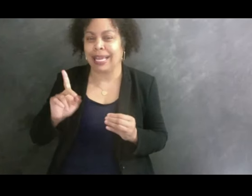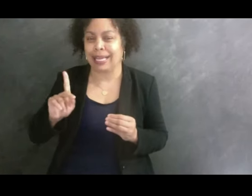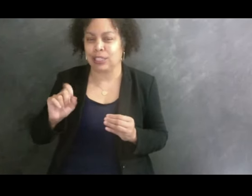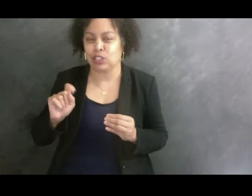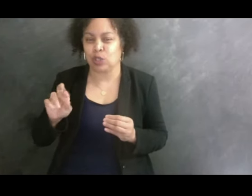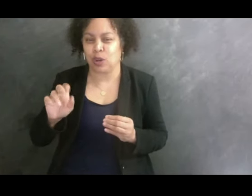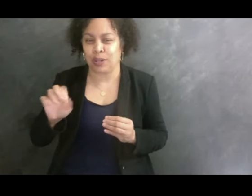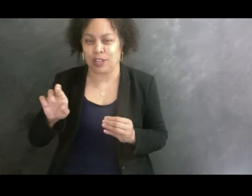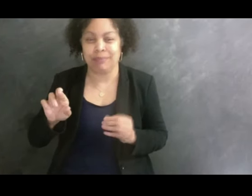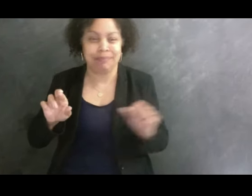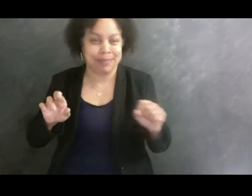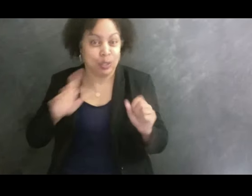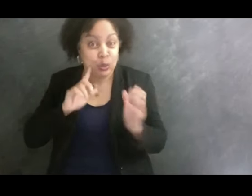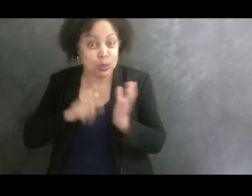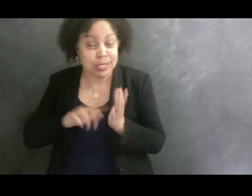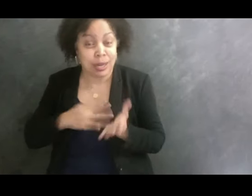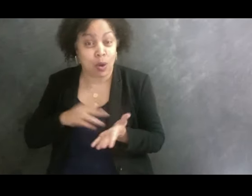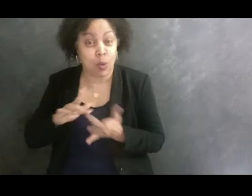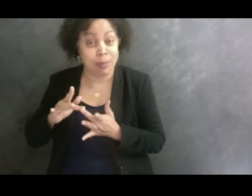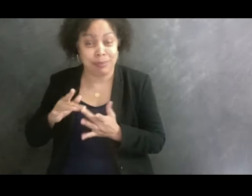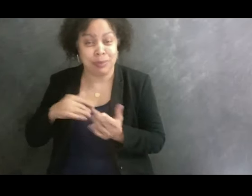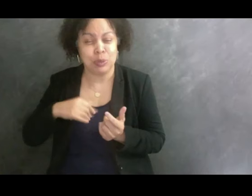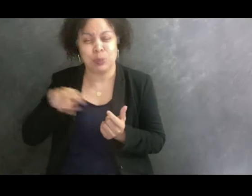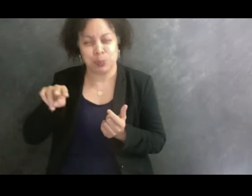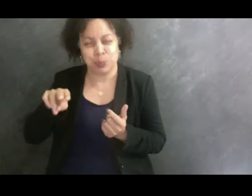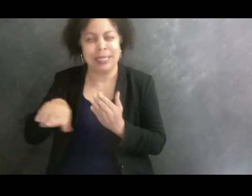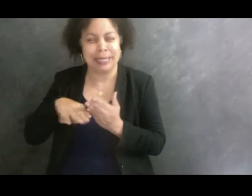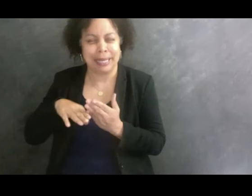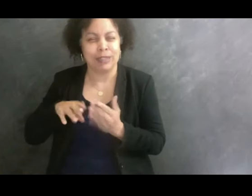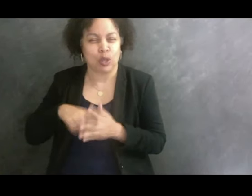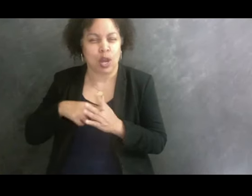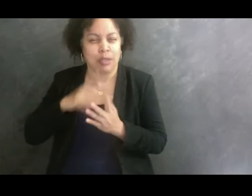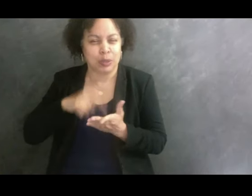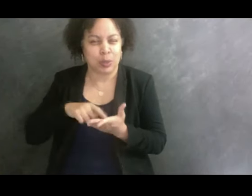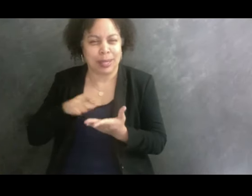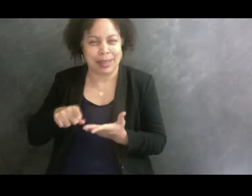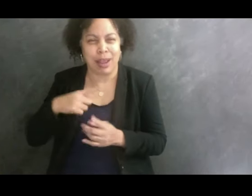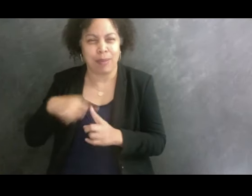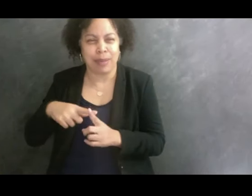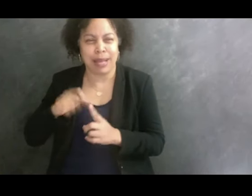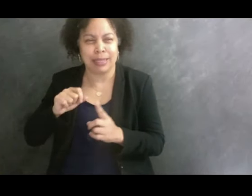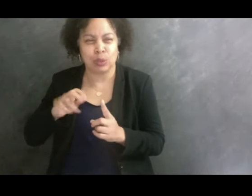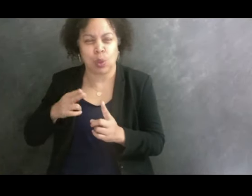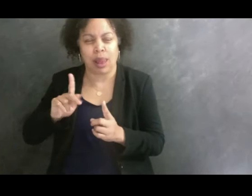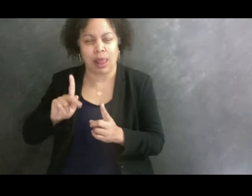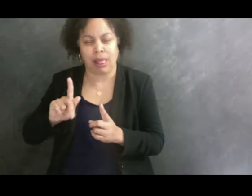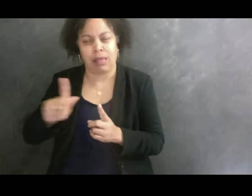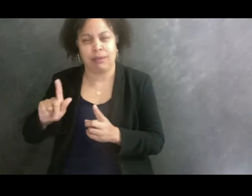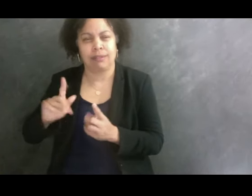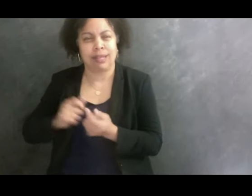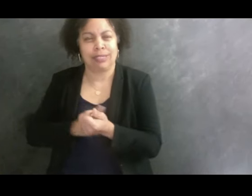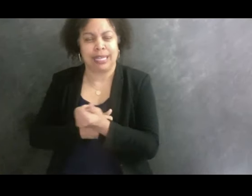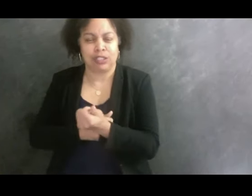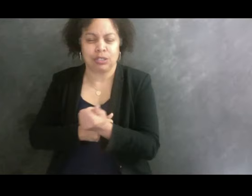you've been to our website, you've noticed that we have a partnership with Kickstarter and the Skoll Foundation. This is really something being taken care of